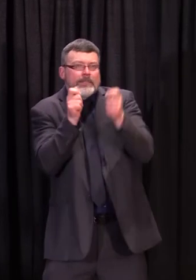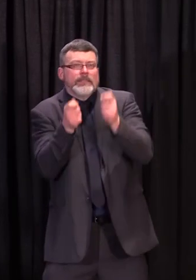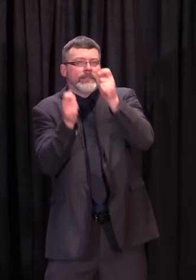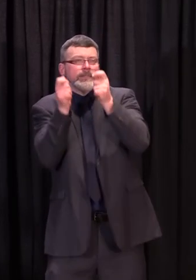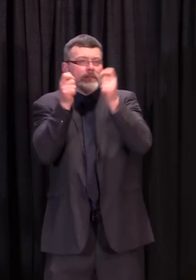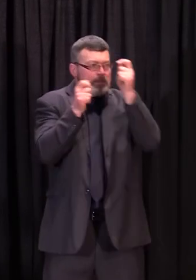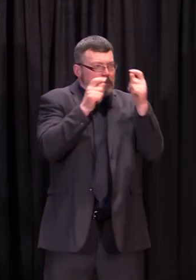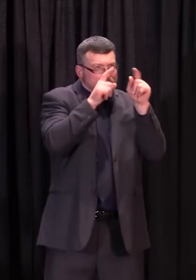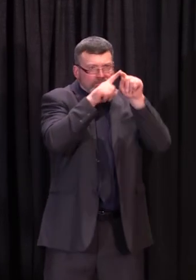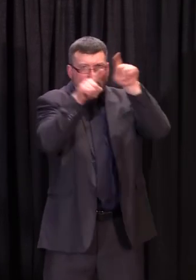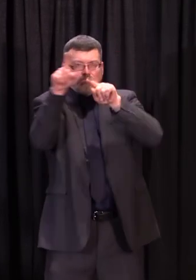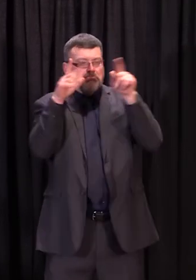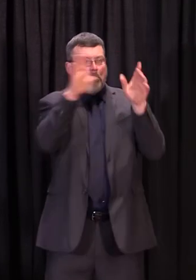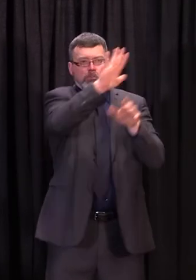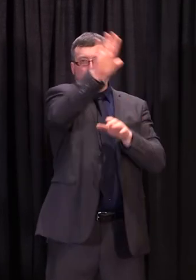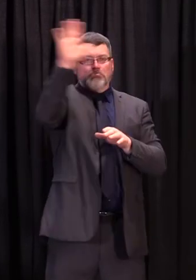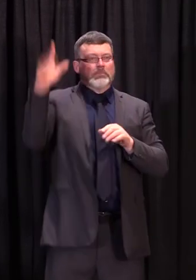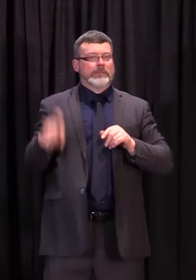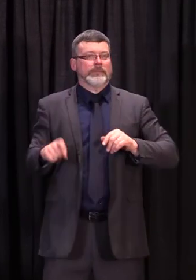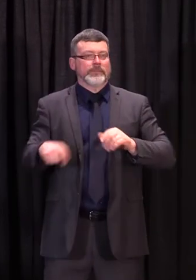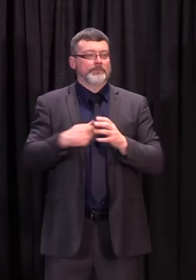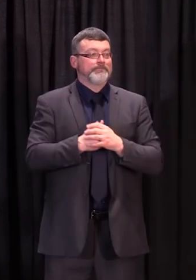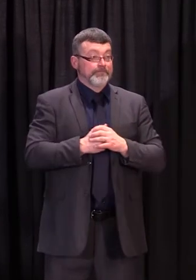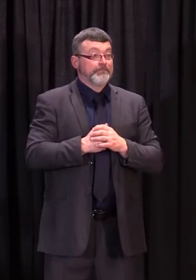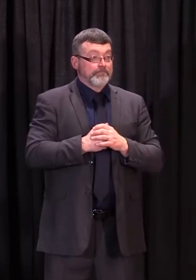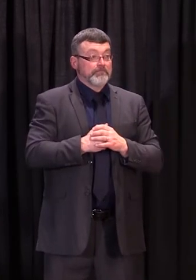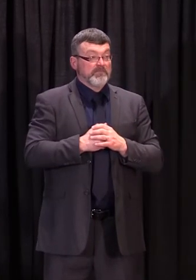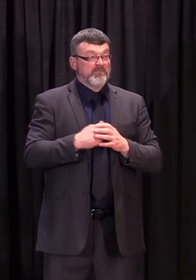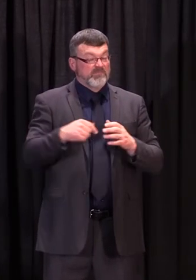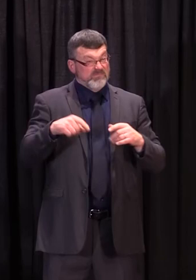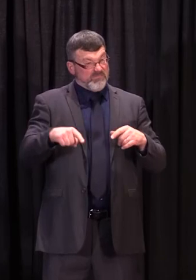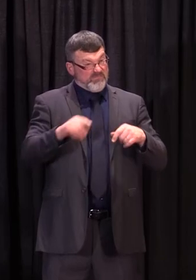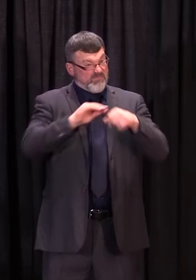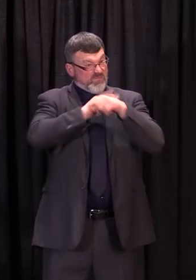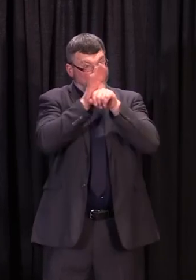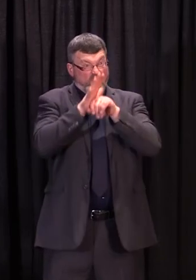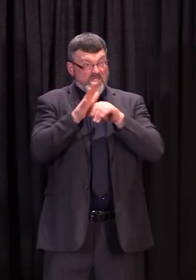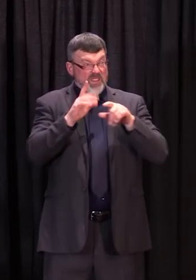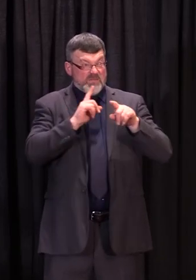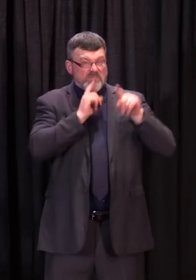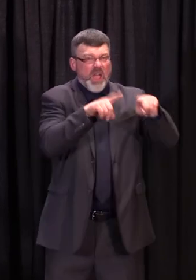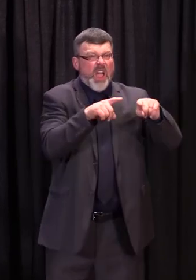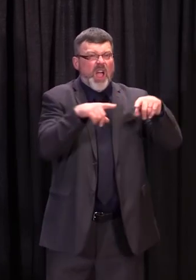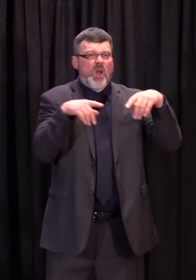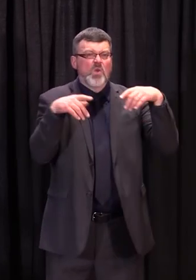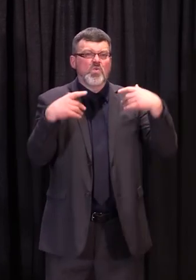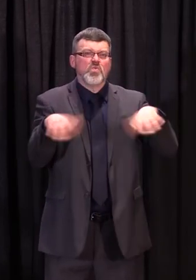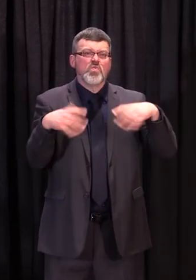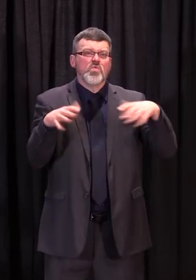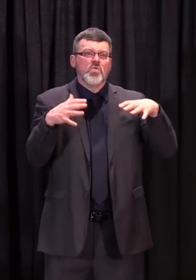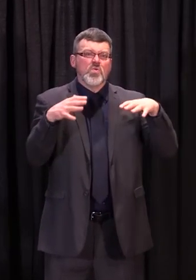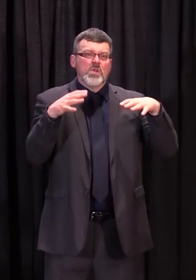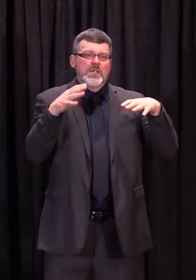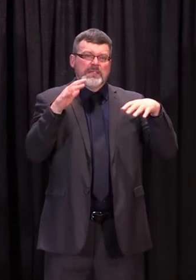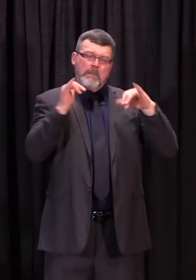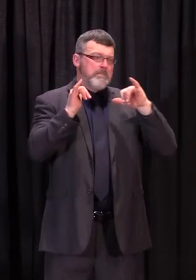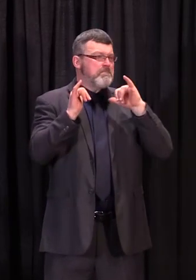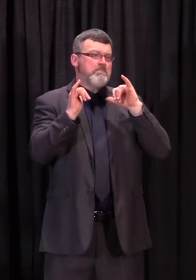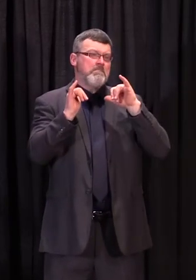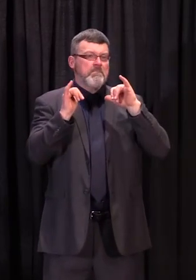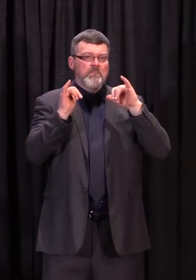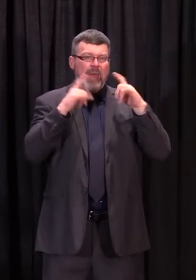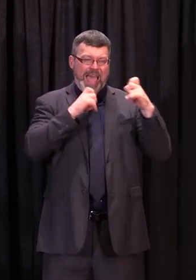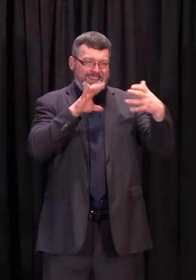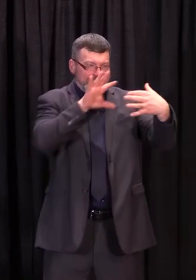And as with all aspects of our pandemic response, we need to work together to apply what we learn to